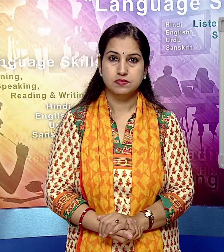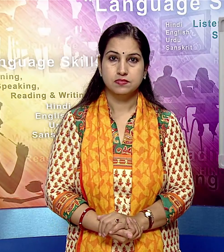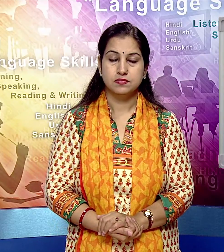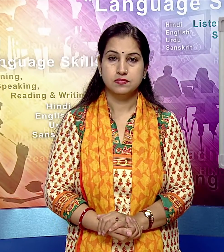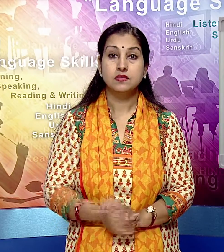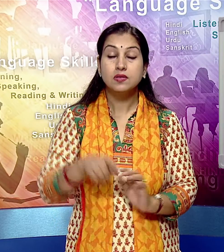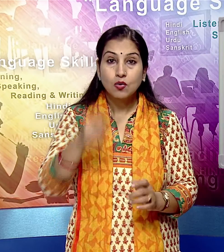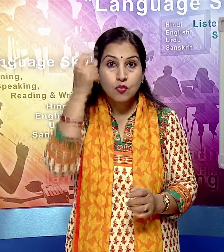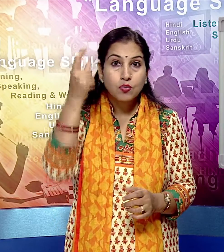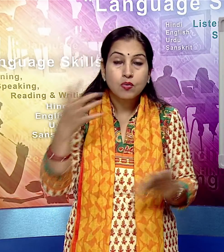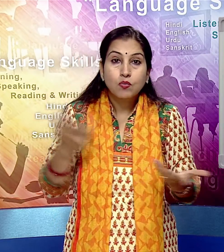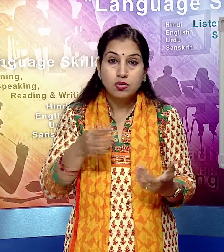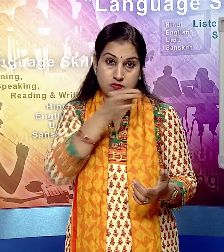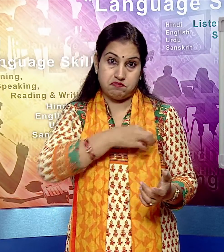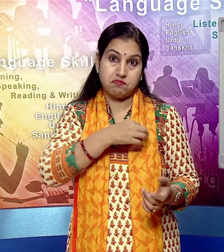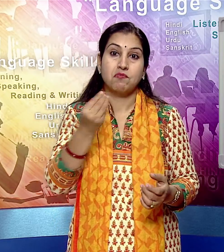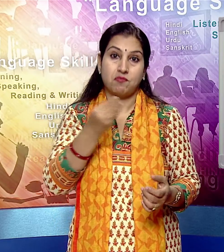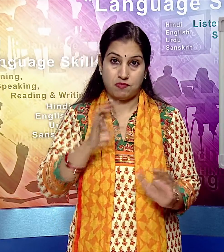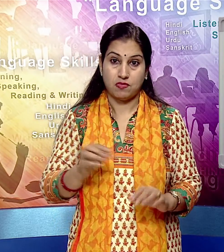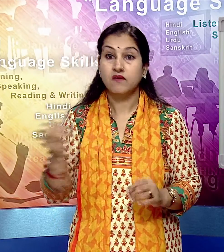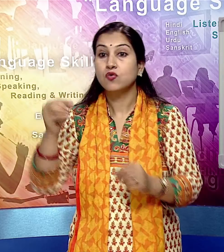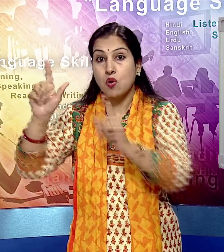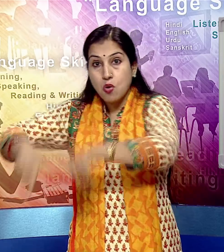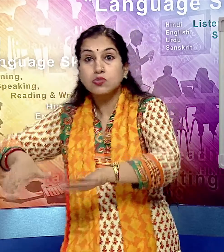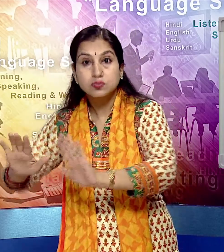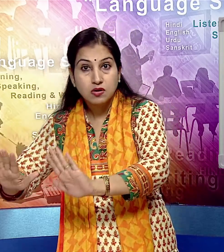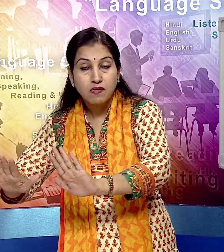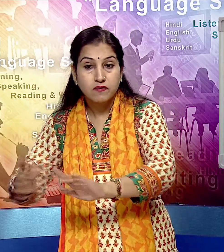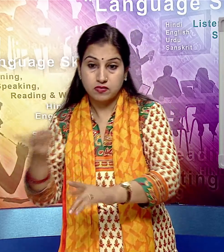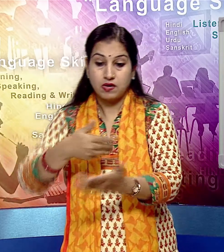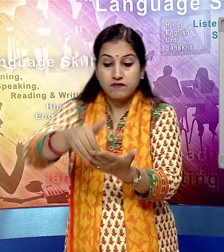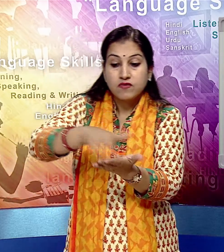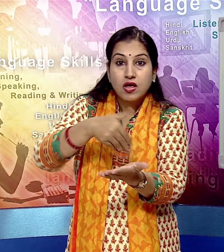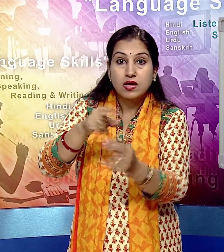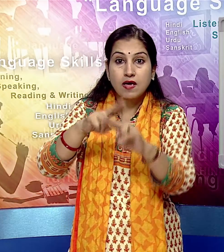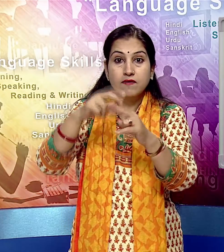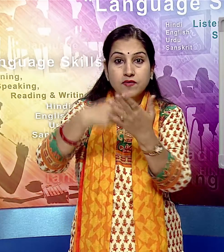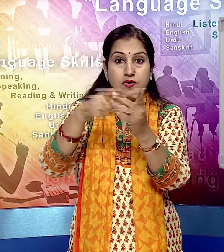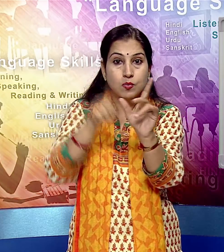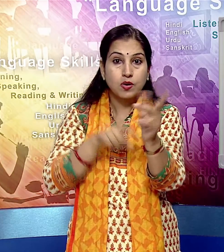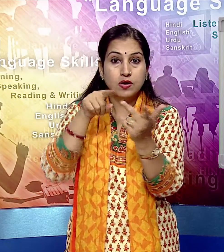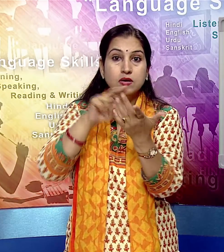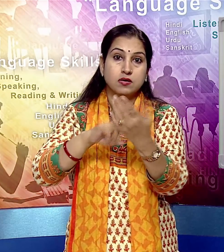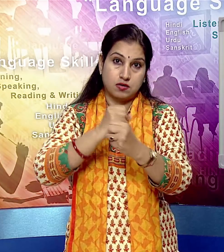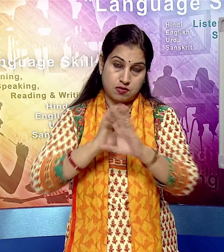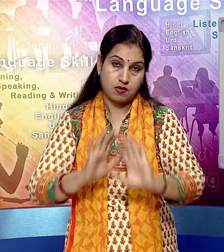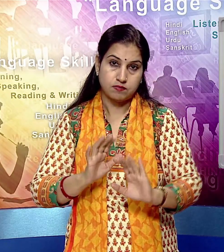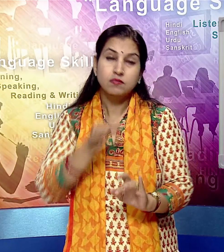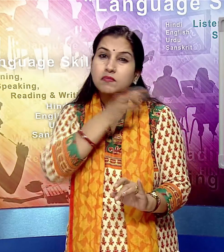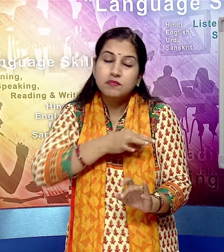Let's understand advantages and disadvantages of the frying process. The advantages are: fried